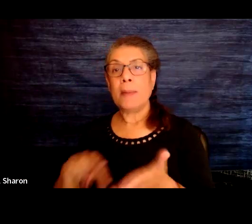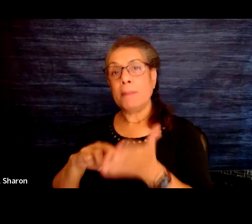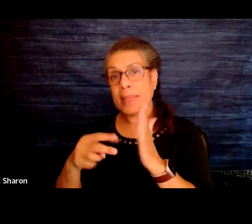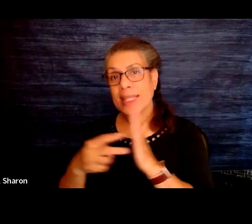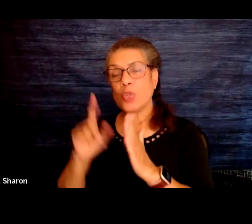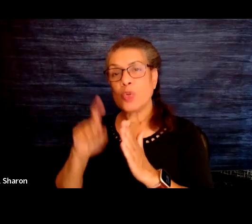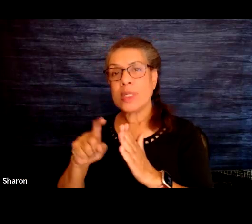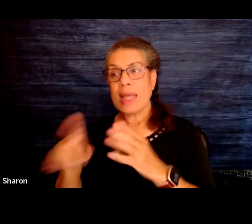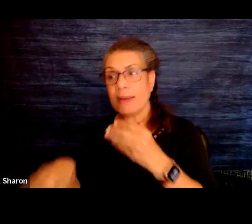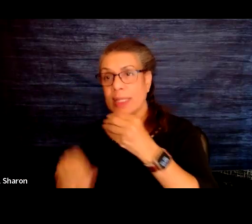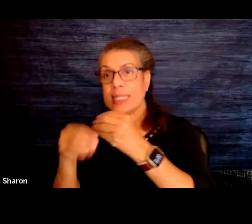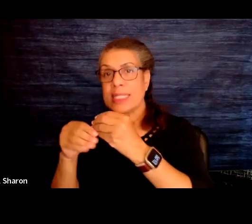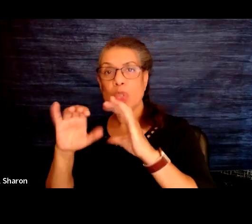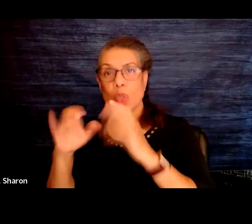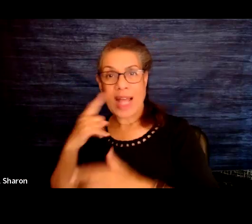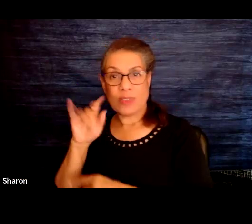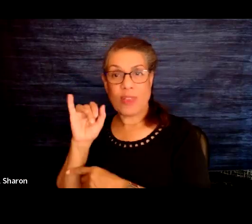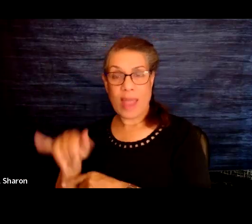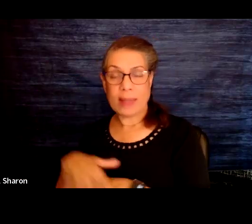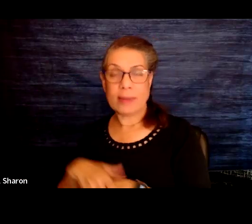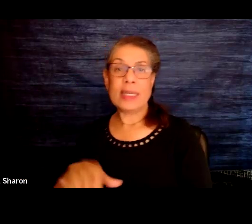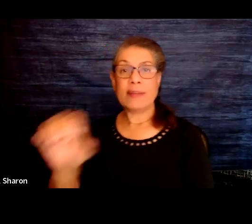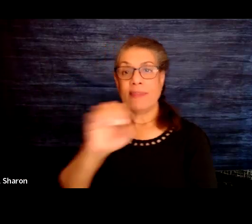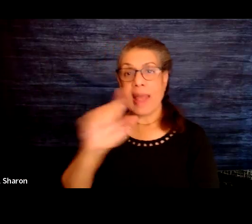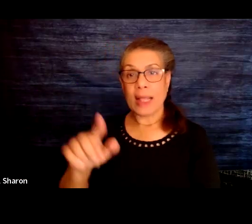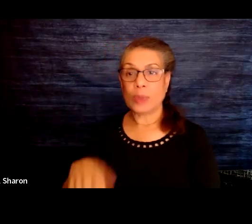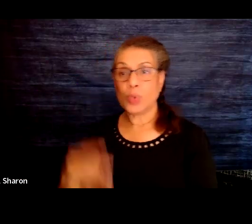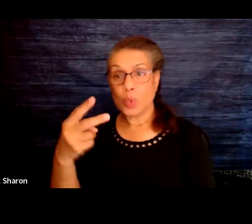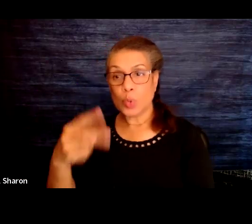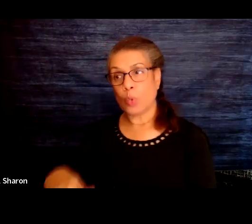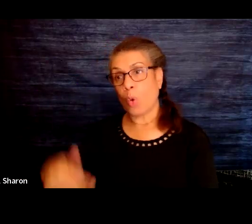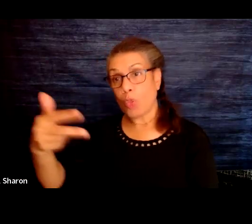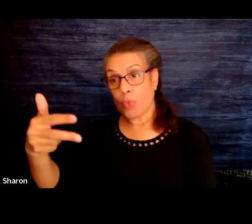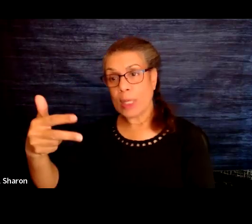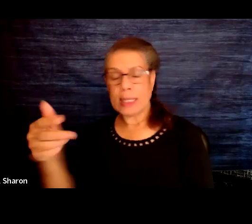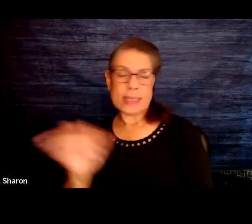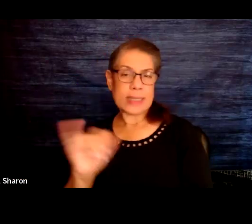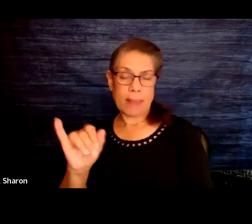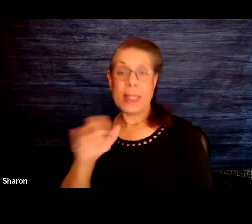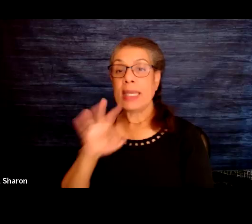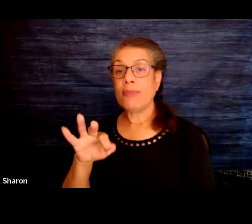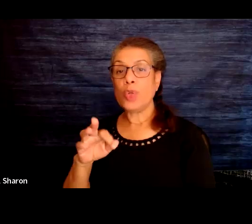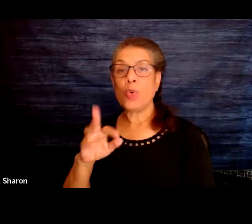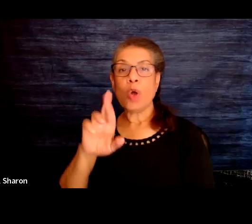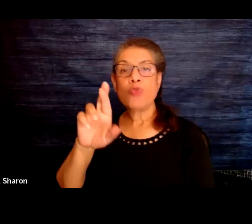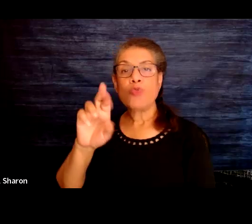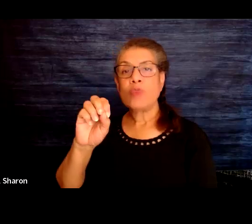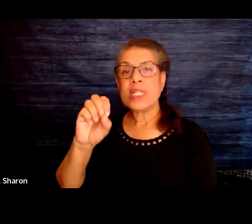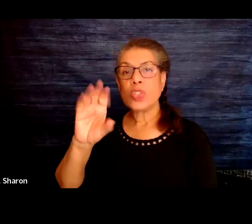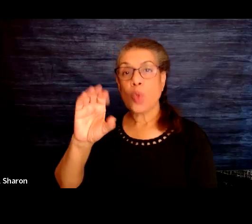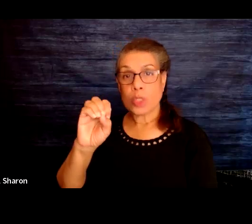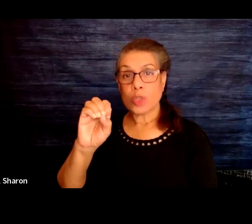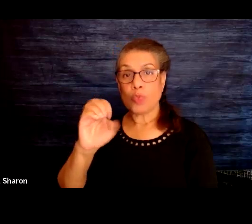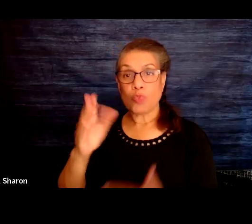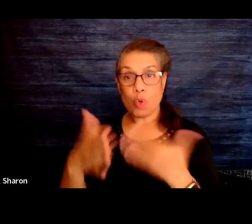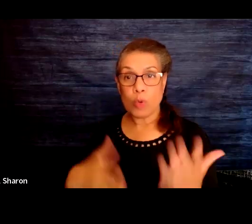extra class for that. If you're in ELD 2 or in ELD 3, same. If you are a resource room student, you have taken extra class